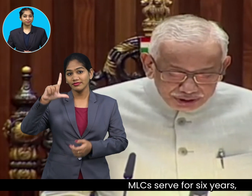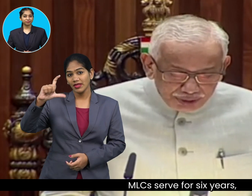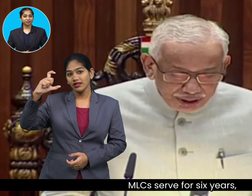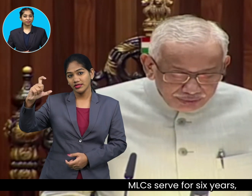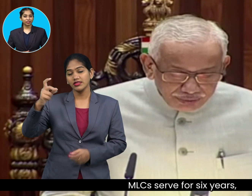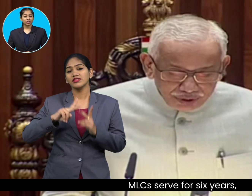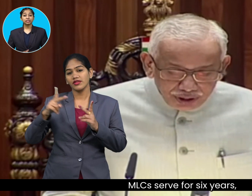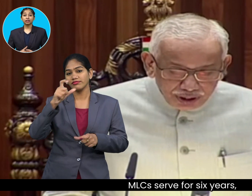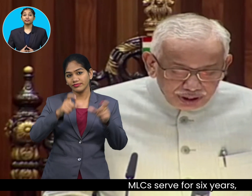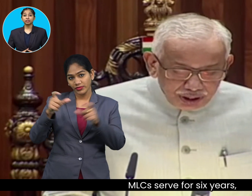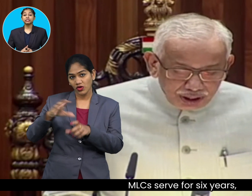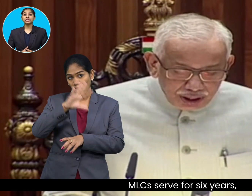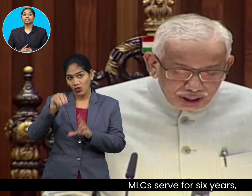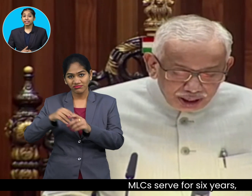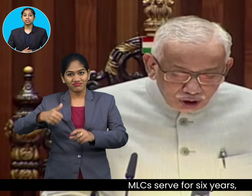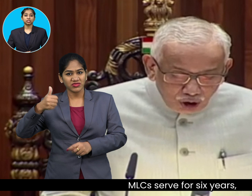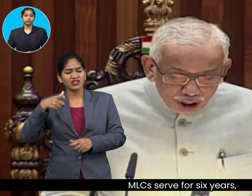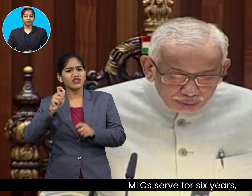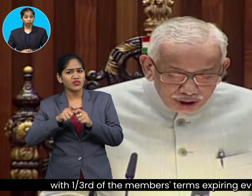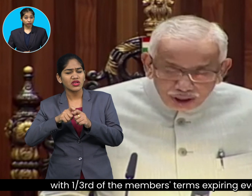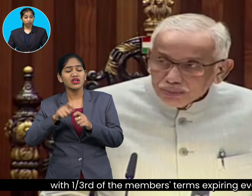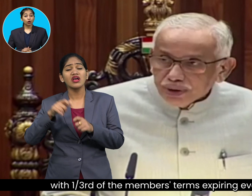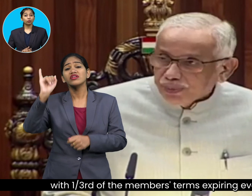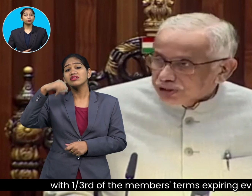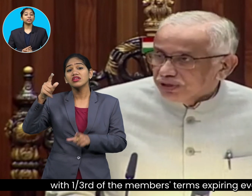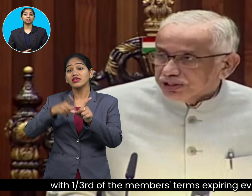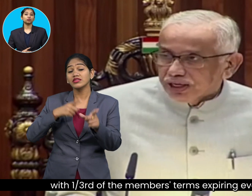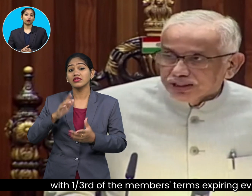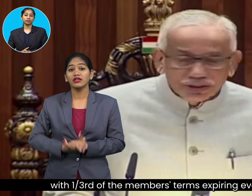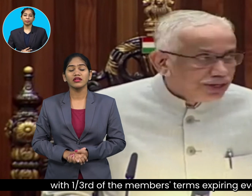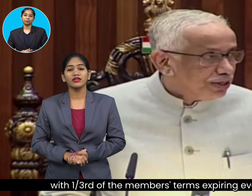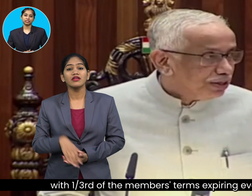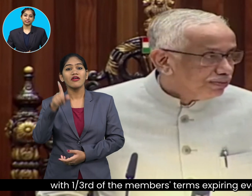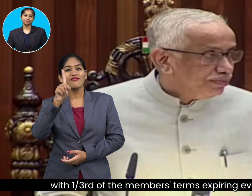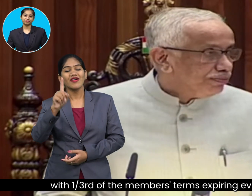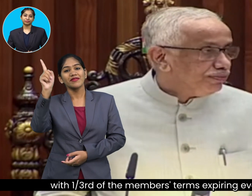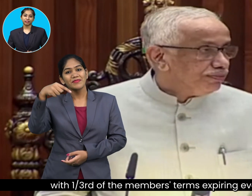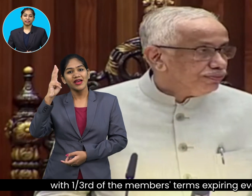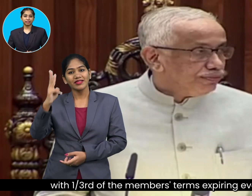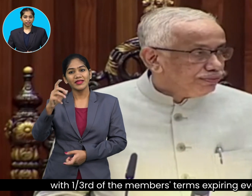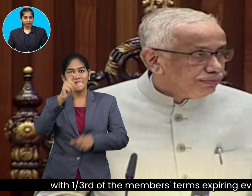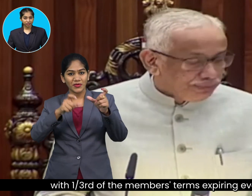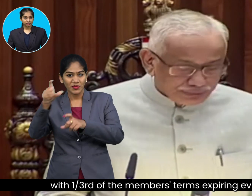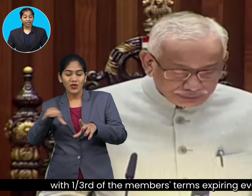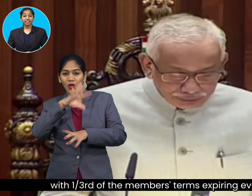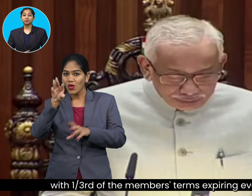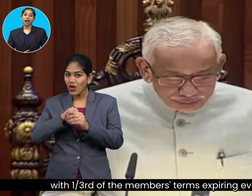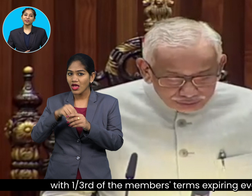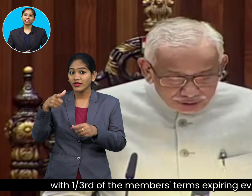MLCs serve for 6 years with 1/3 of the members,